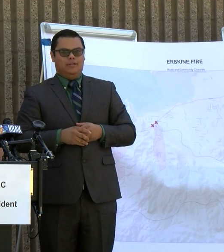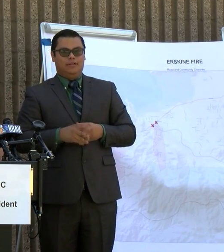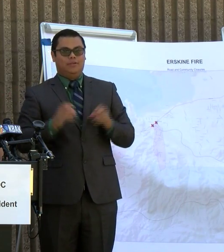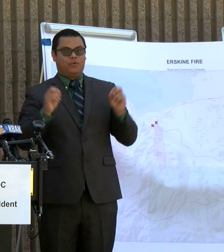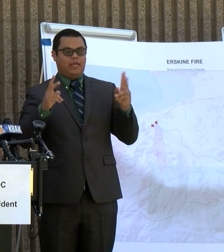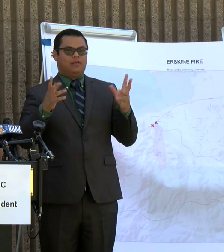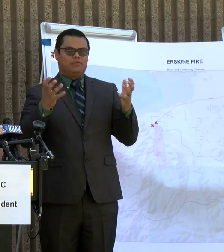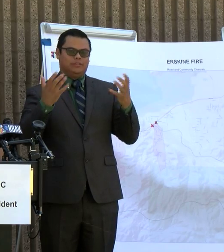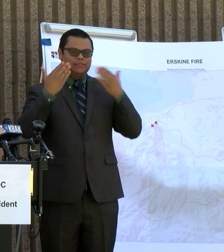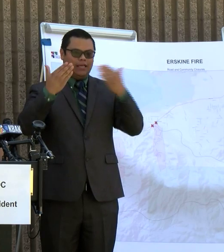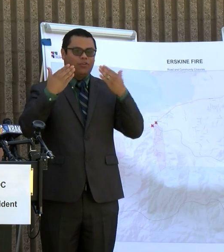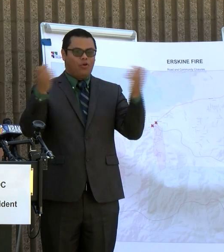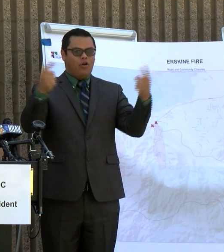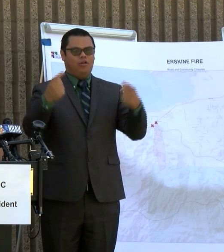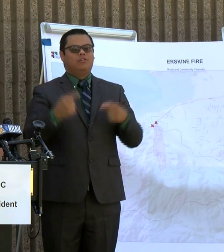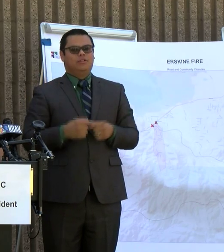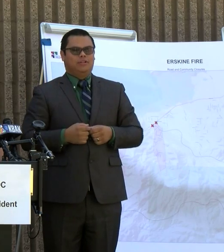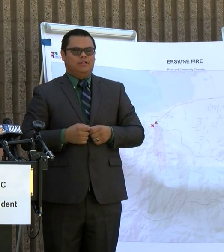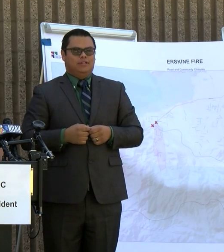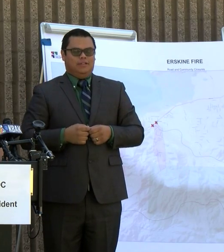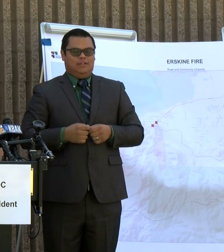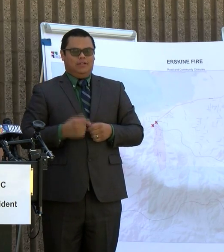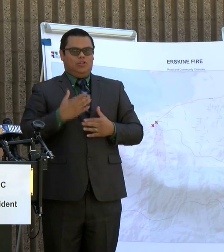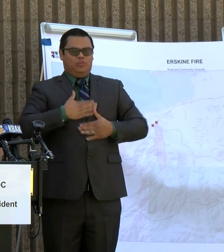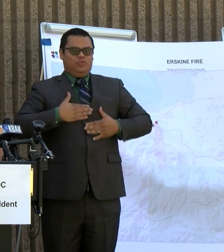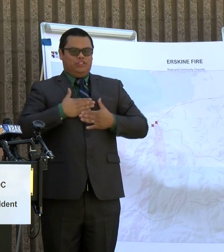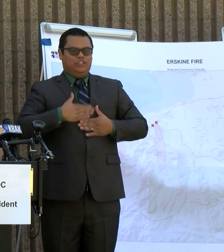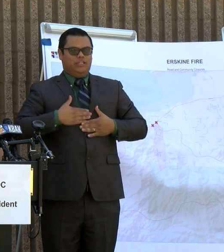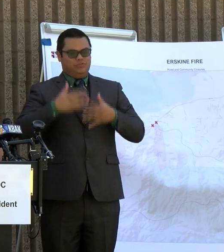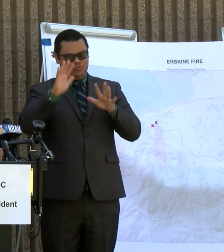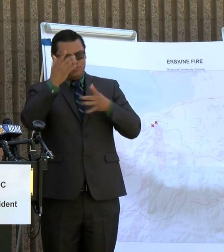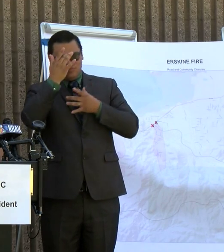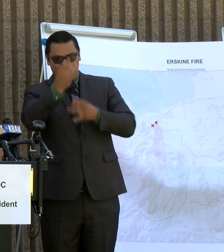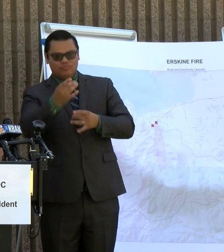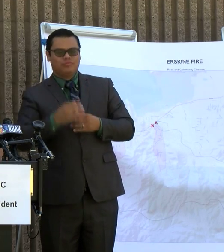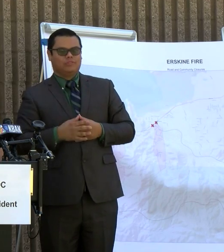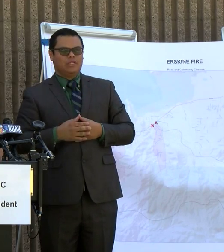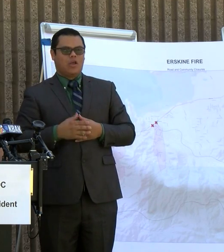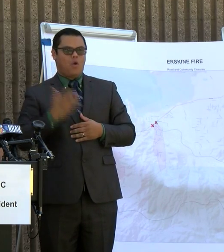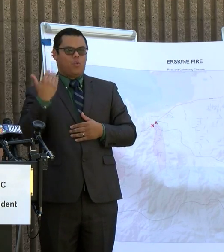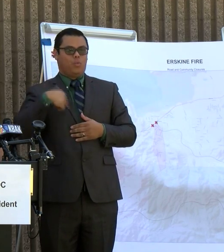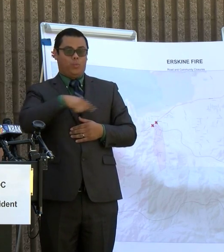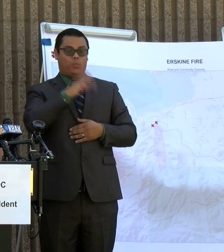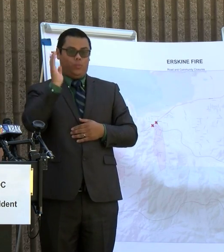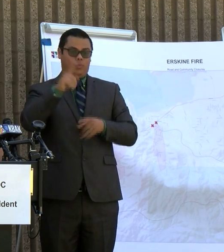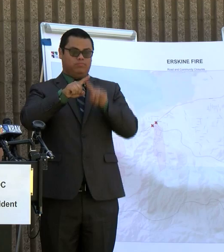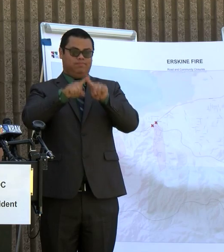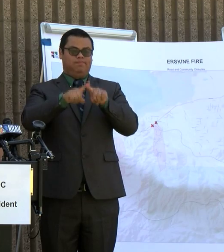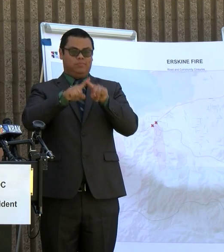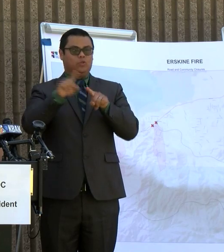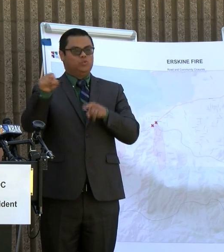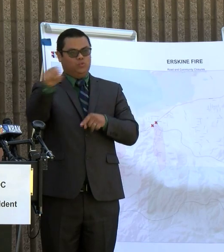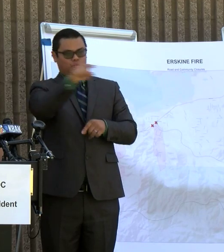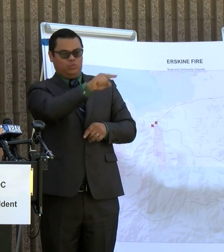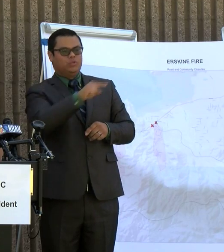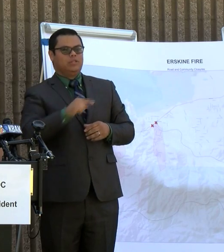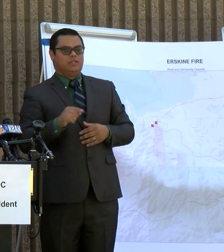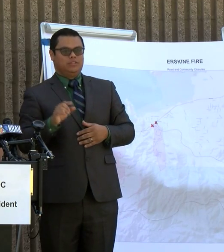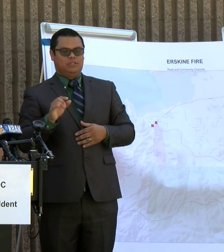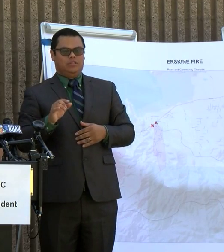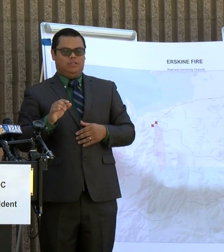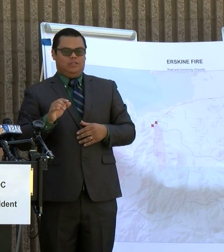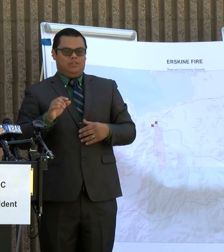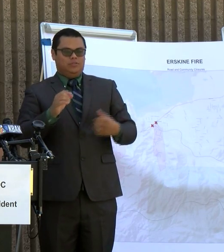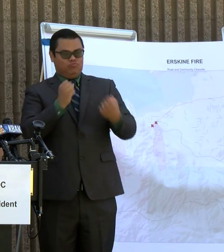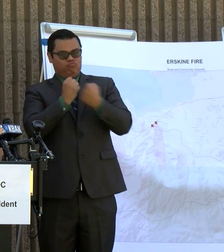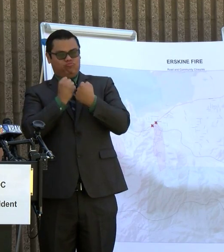Okay, I'd like to thank you all for being here, and we appreciate your interest, and we will be relying on you as the media and as our